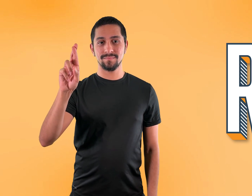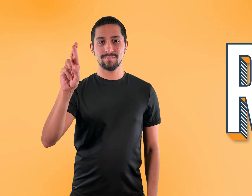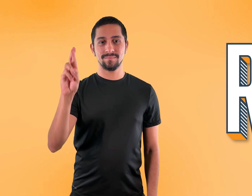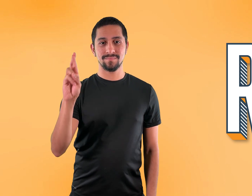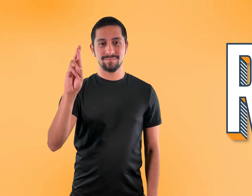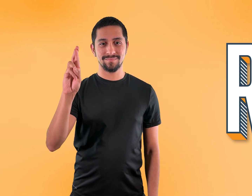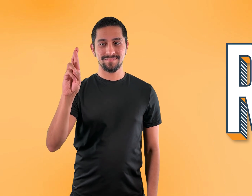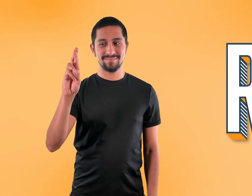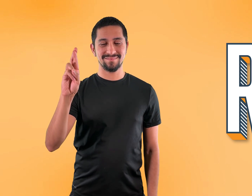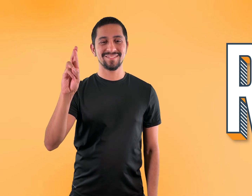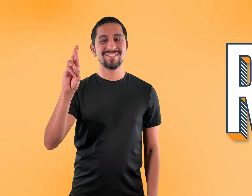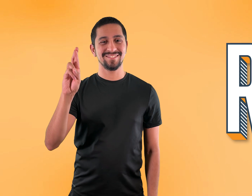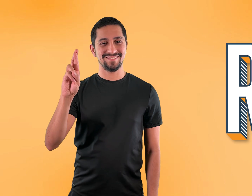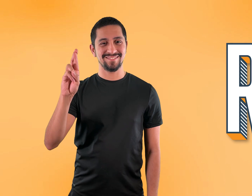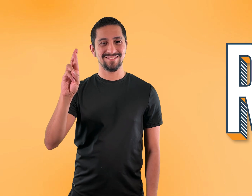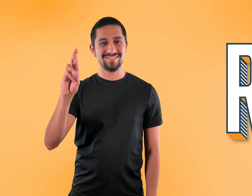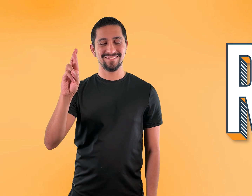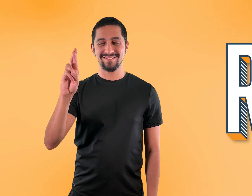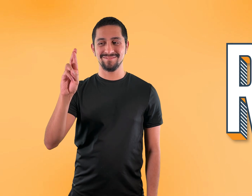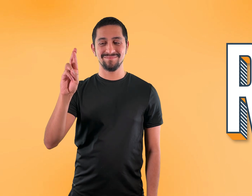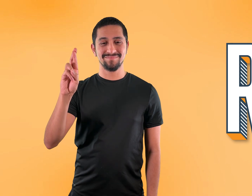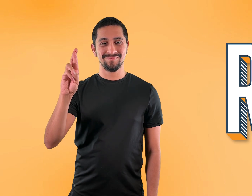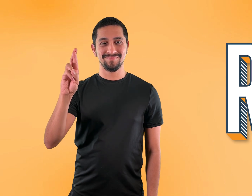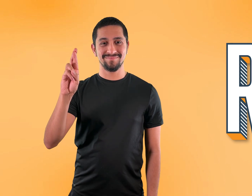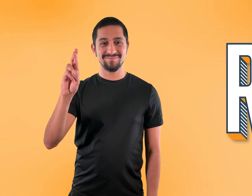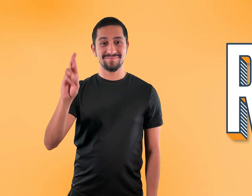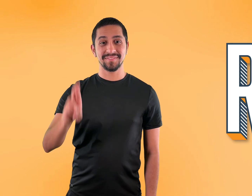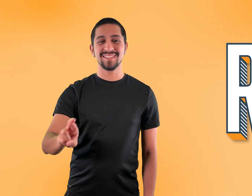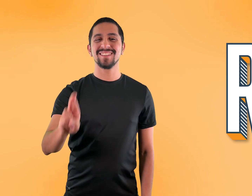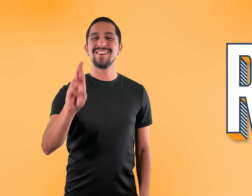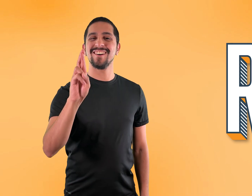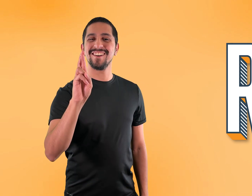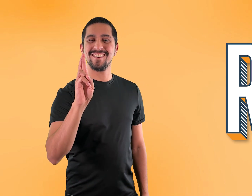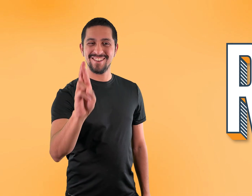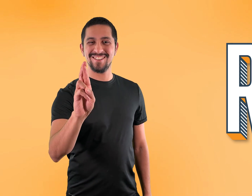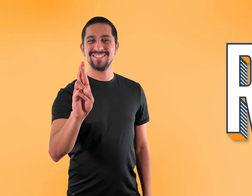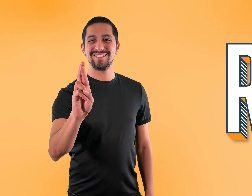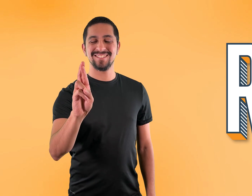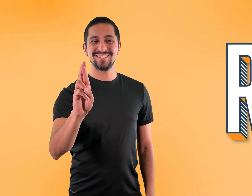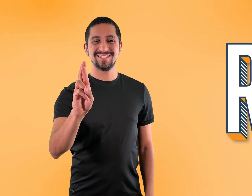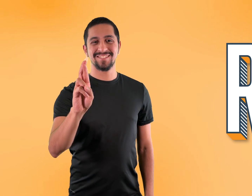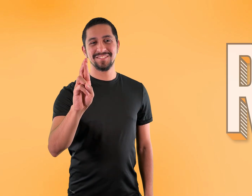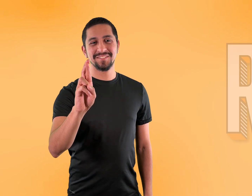rest of your fingers and thumb are tucked in. This is R.